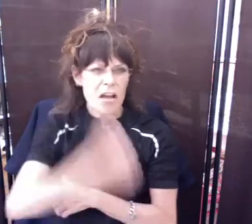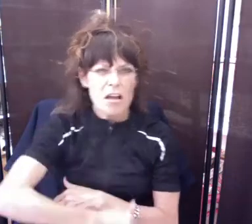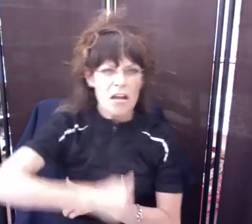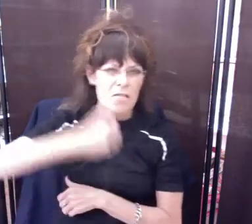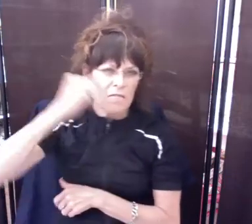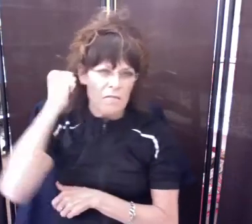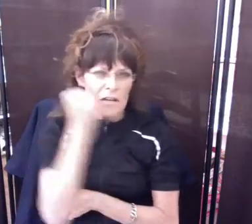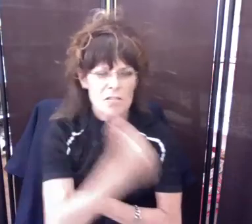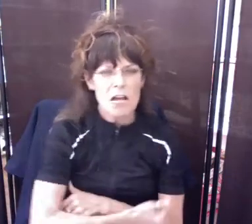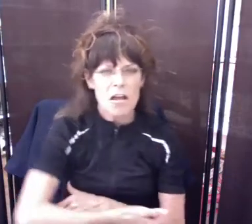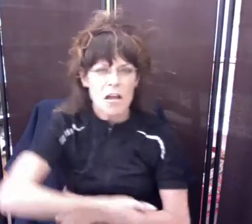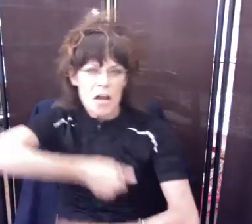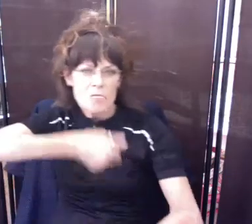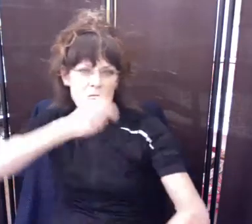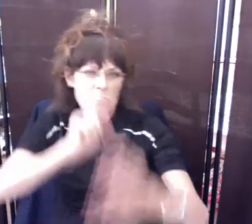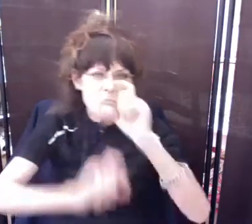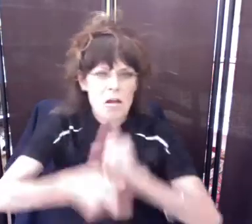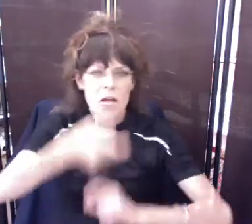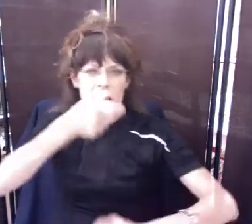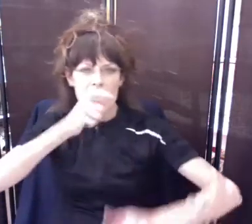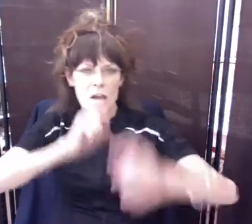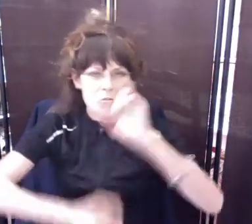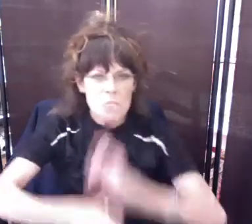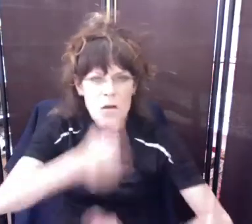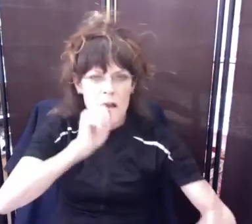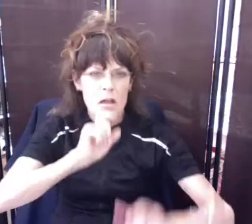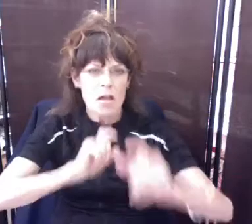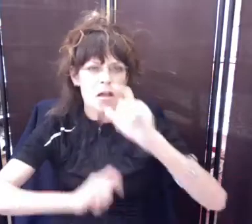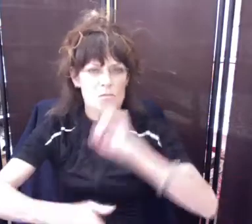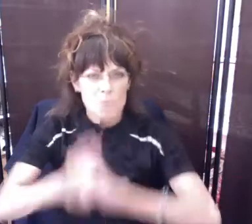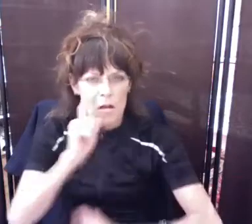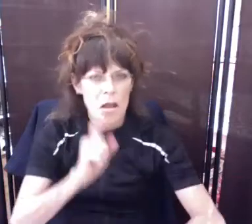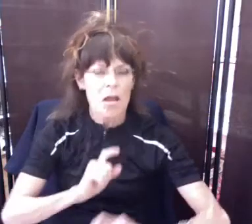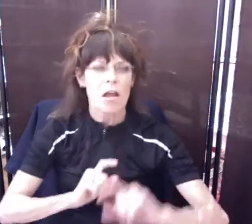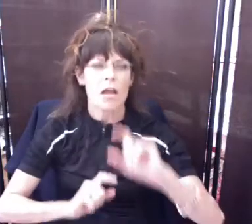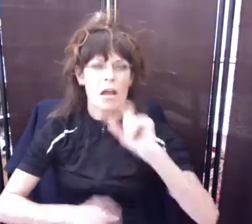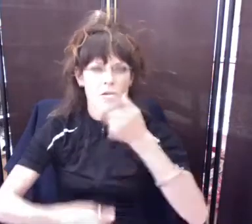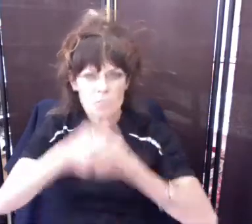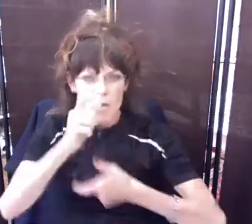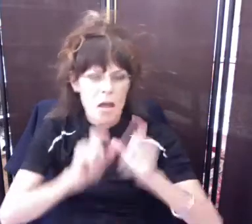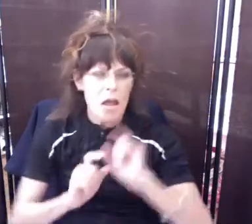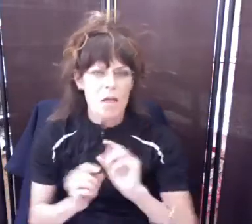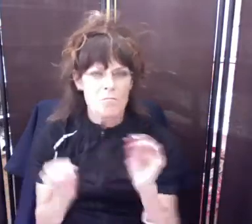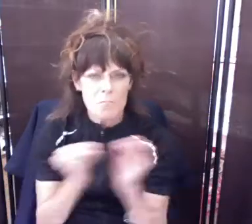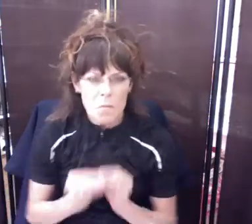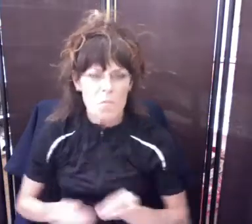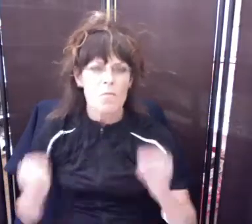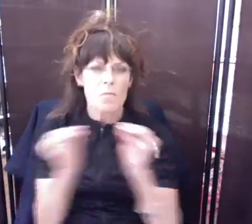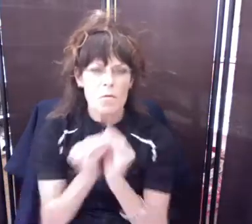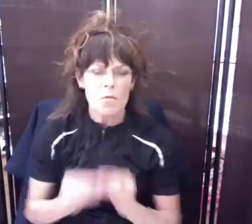more alcohol in my body. More ounces of alcohol would go in my body. It was a progression. And I could play all the head games